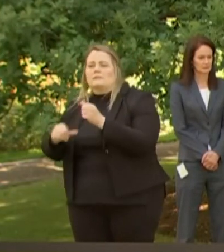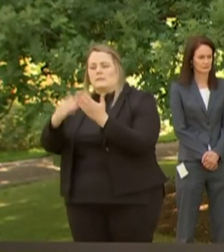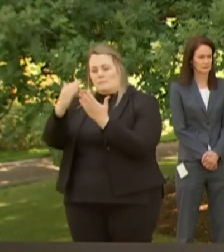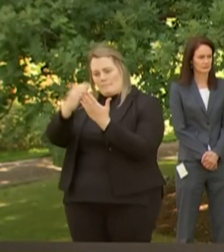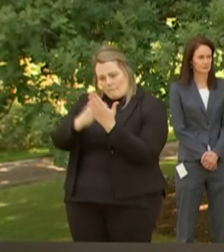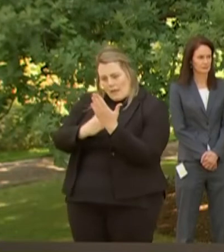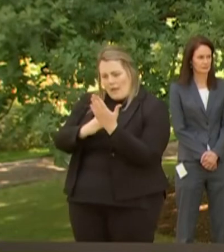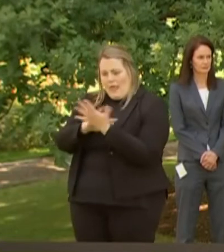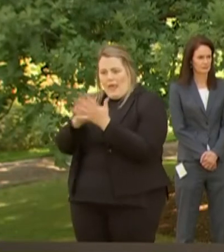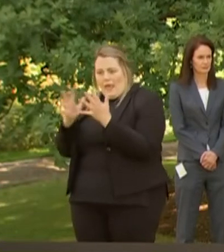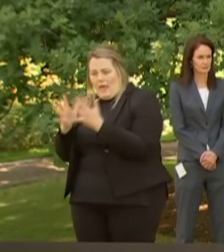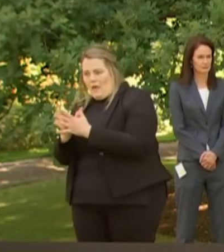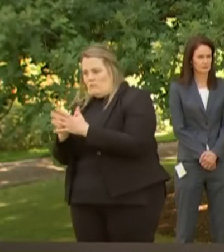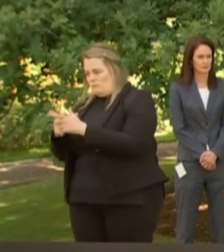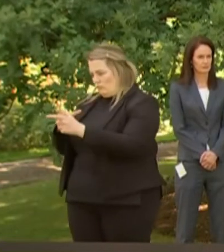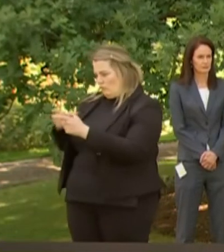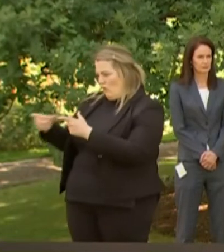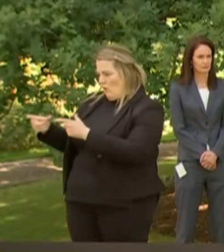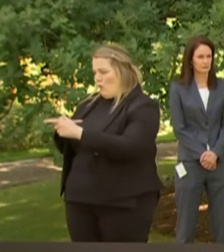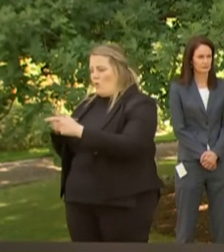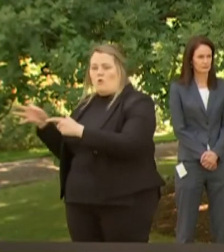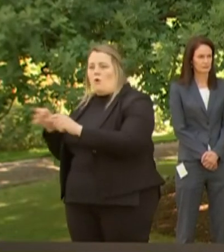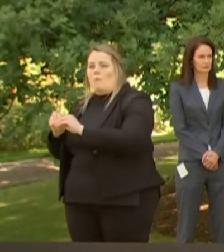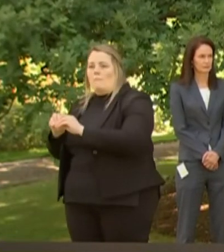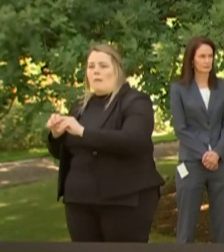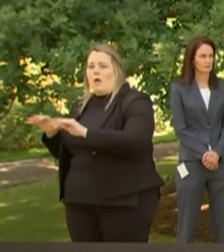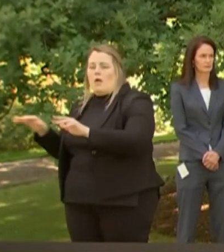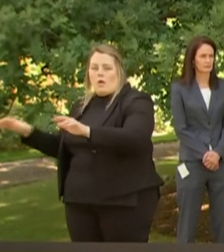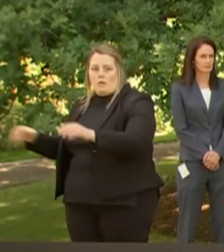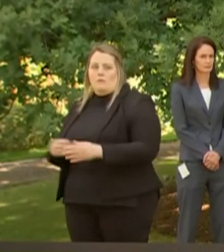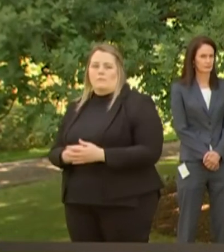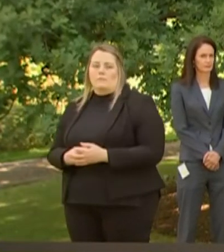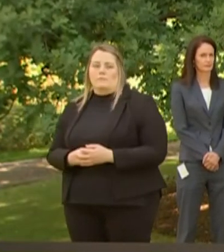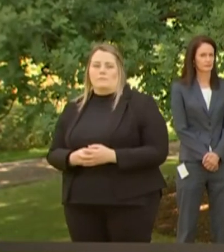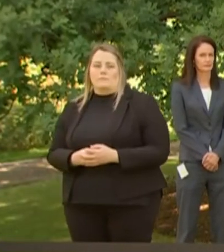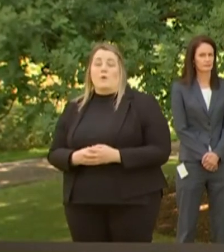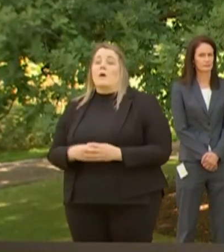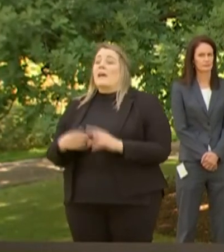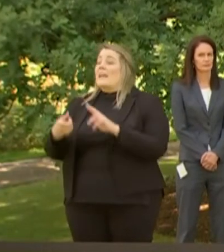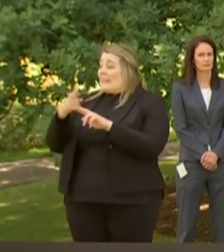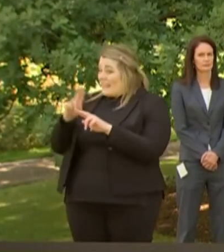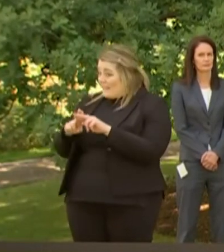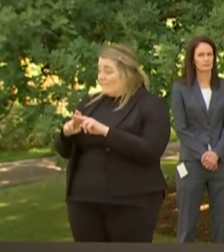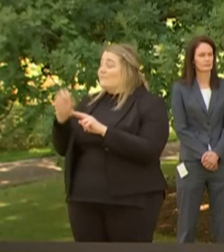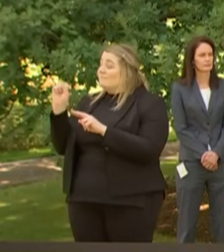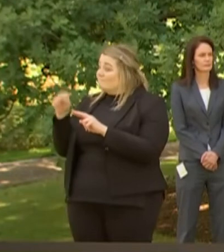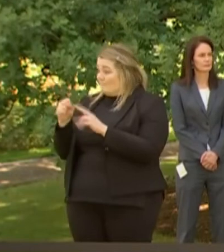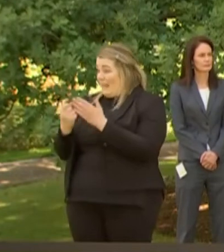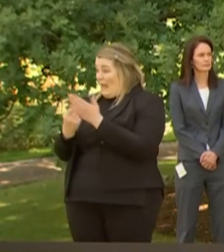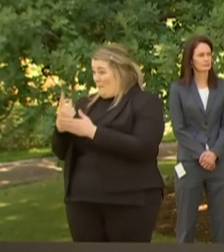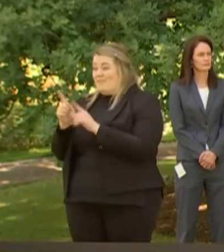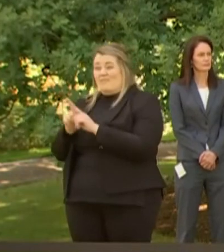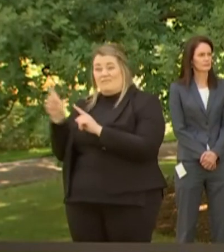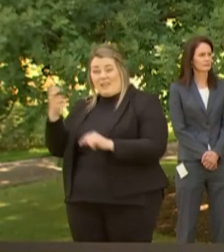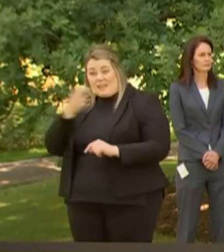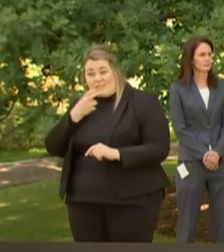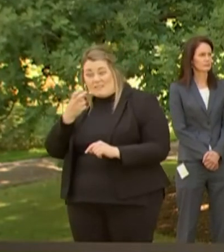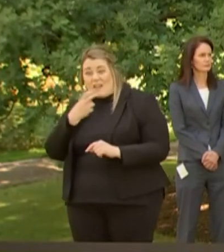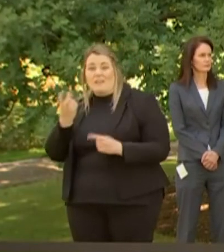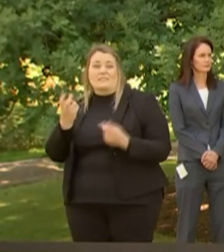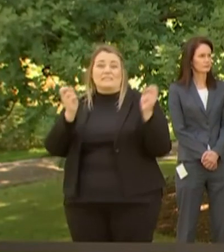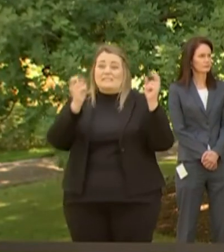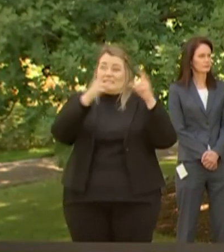virus inside and not have it seed into the Victorian community. And in the event that it does, as has been the case in Adelaide and in Sydney and in New